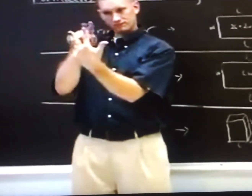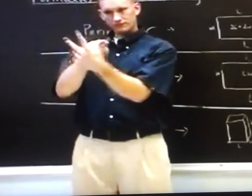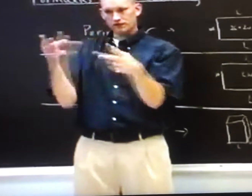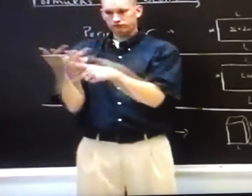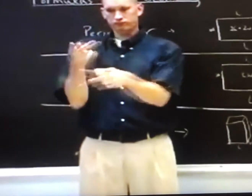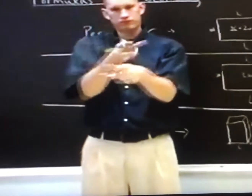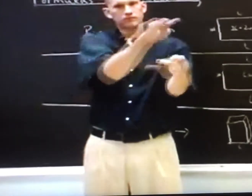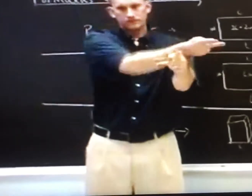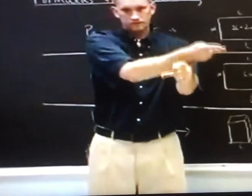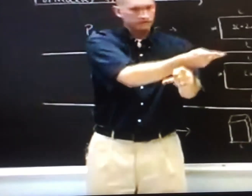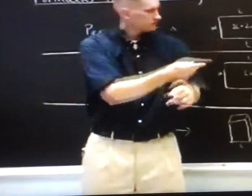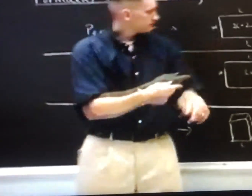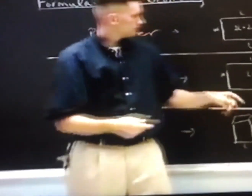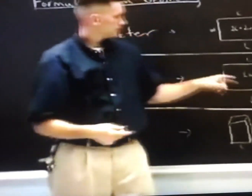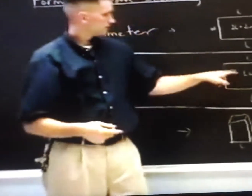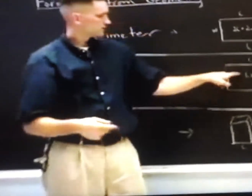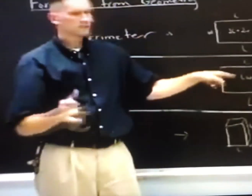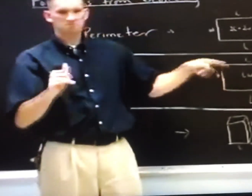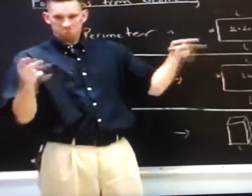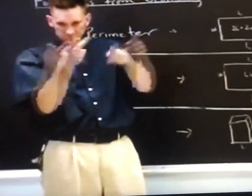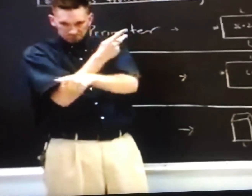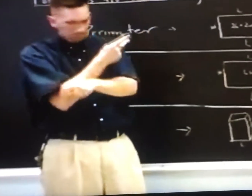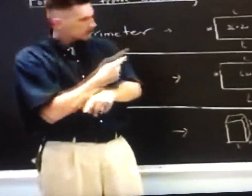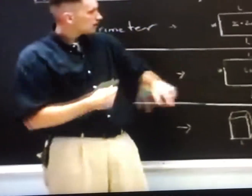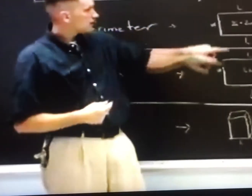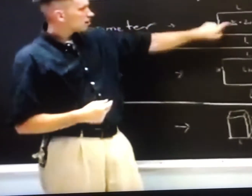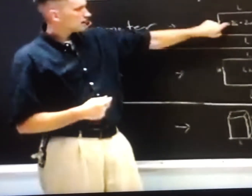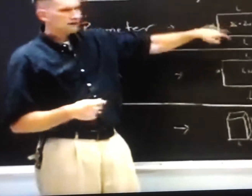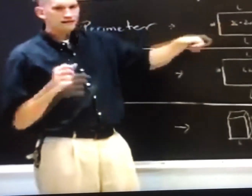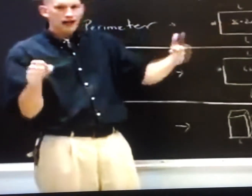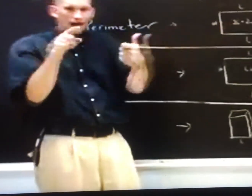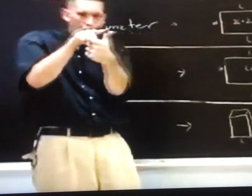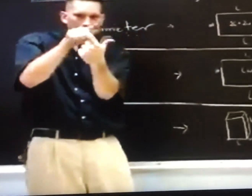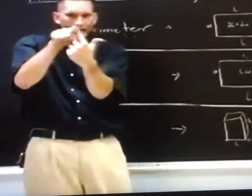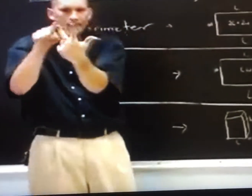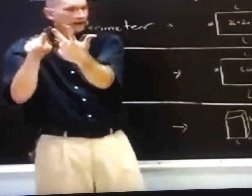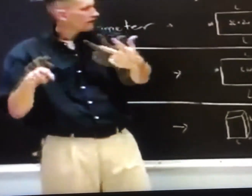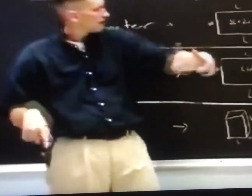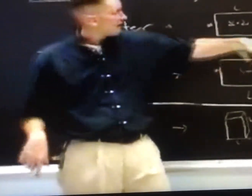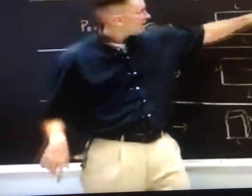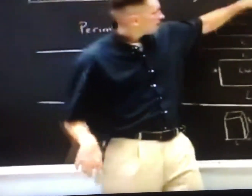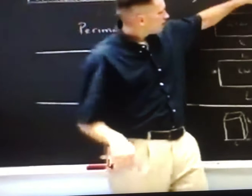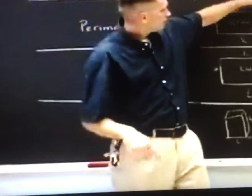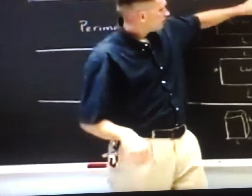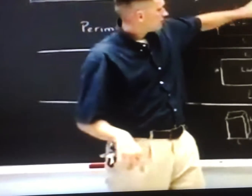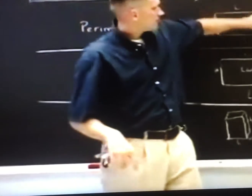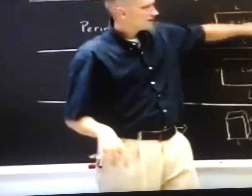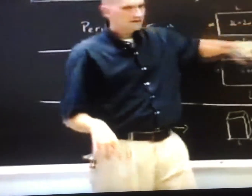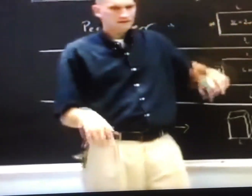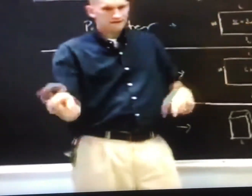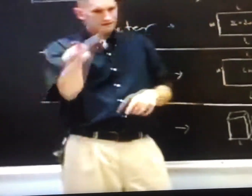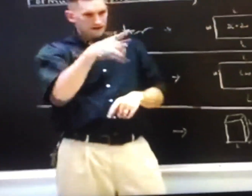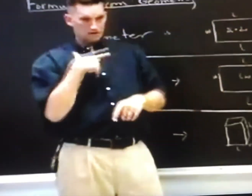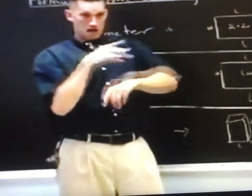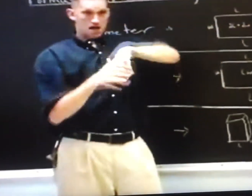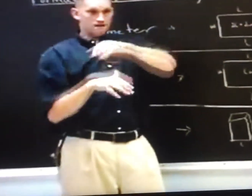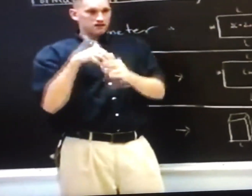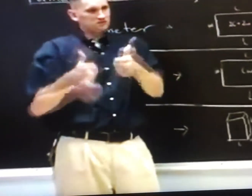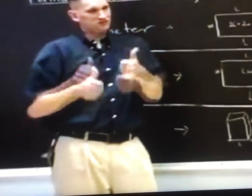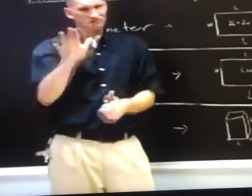And do you think there's any other ways? Nope. So there's no other ways. You just multiply length, width, height. Unlike parameter, you have